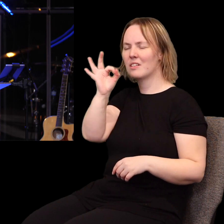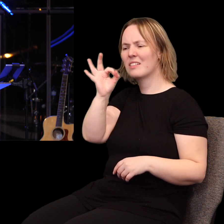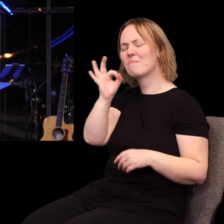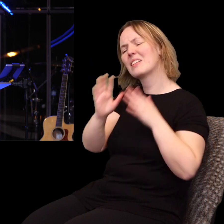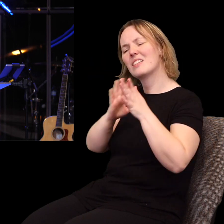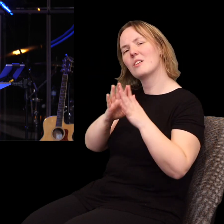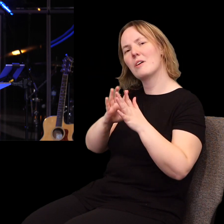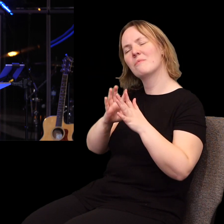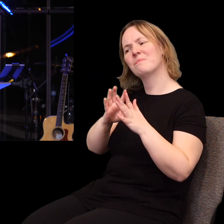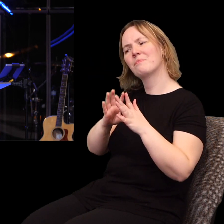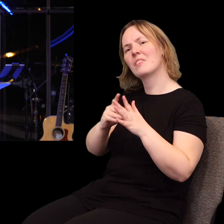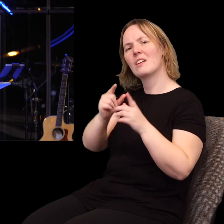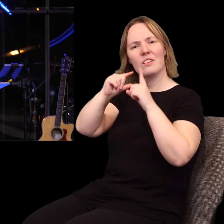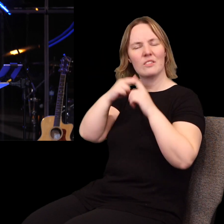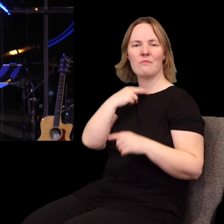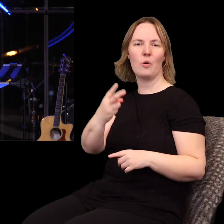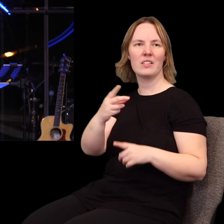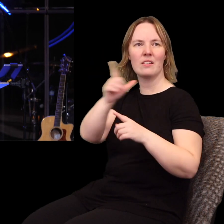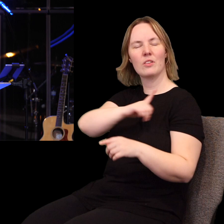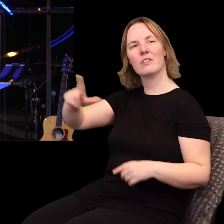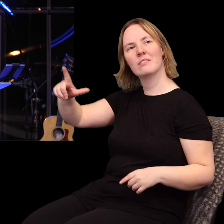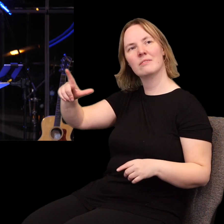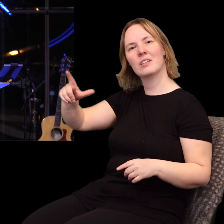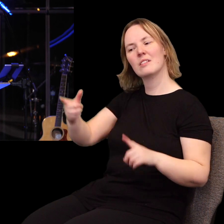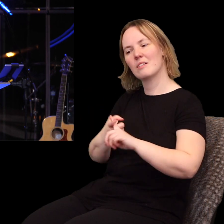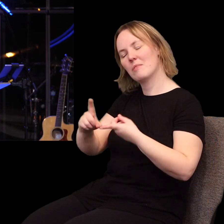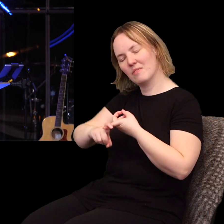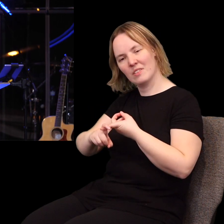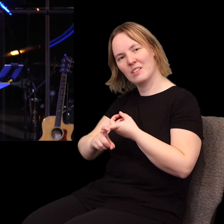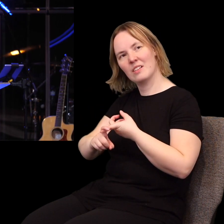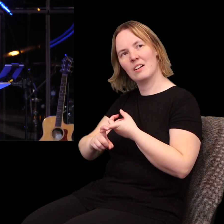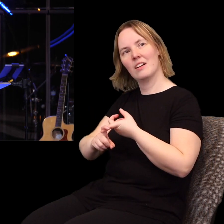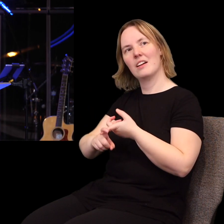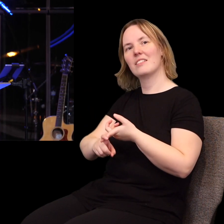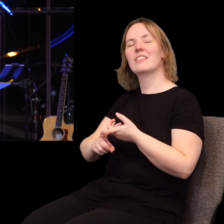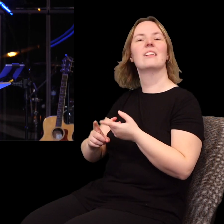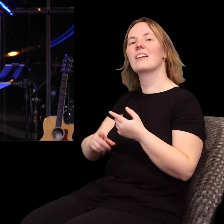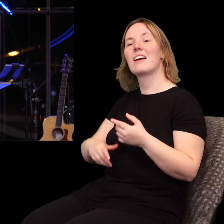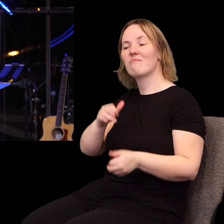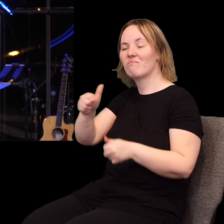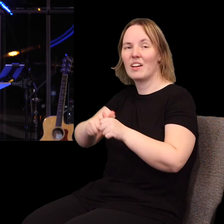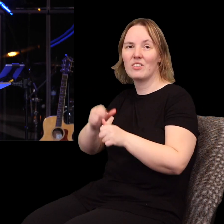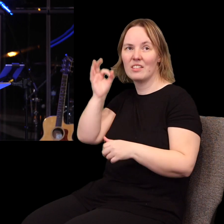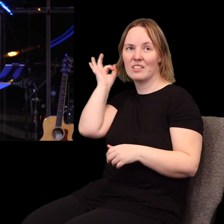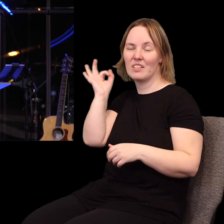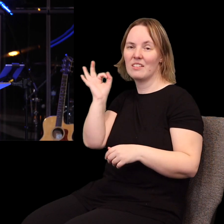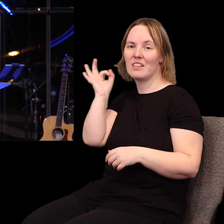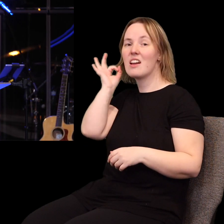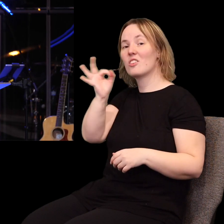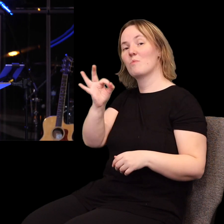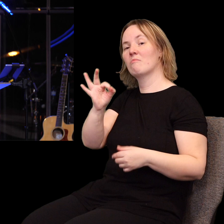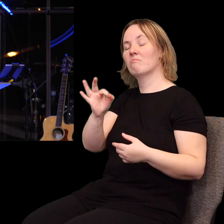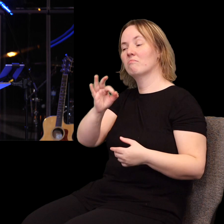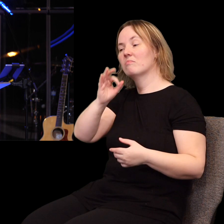the word, the voice of the Lord. My friend once told me, he said, Paul, every sermon you preach is better than your next one.